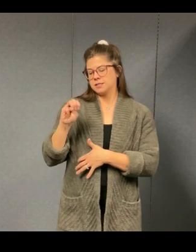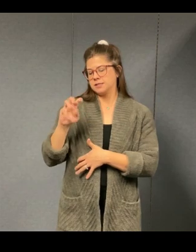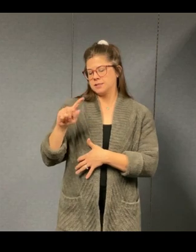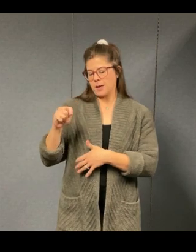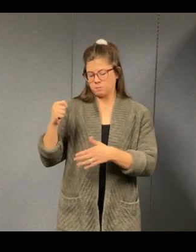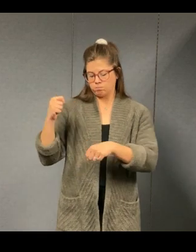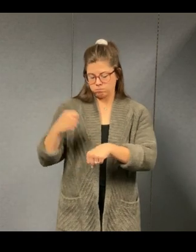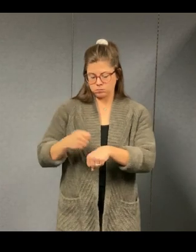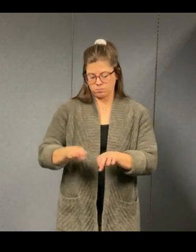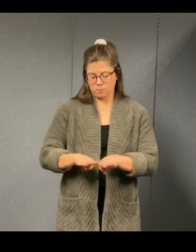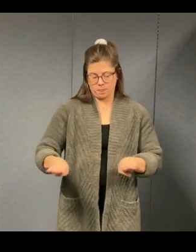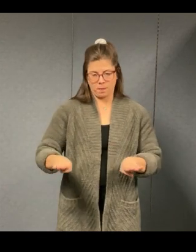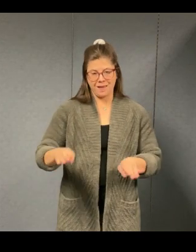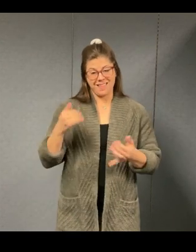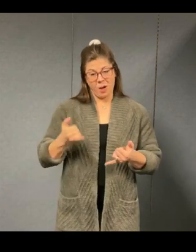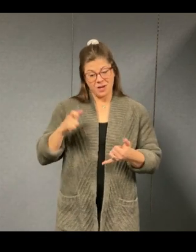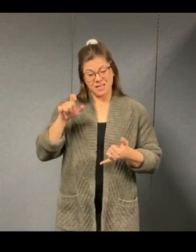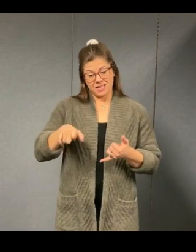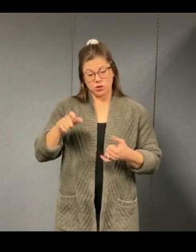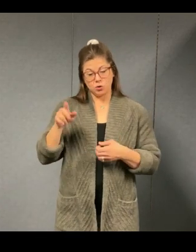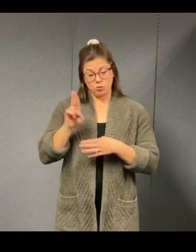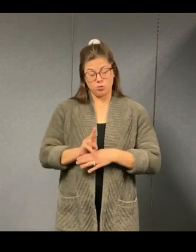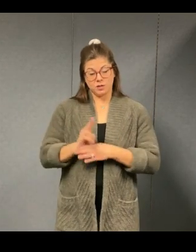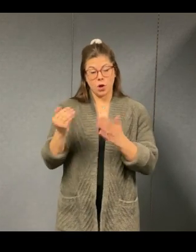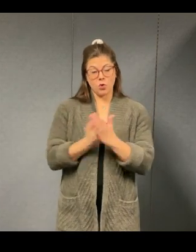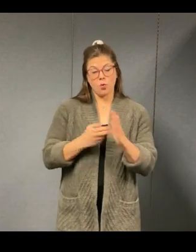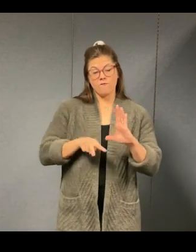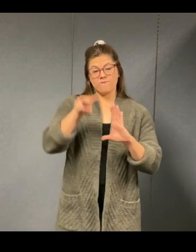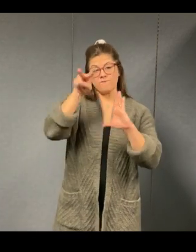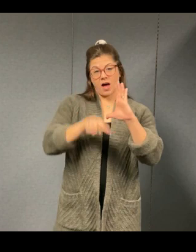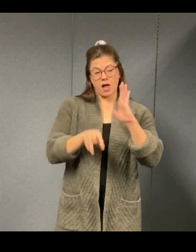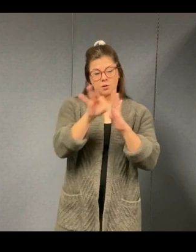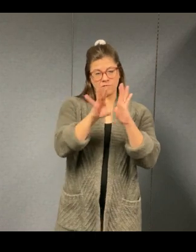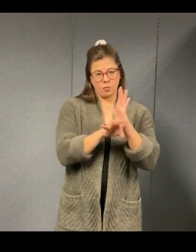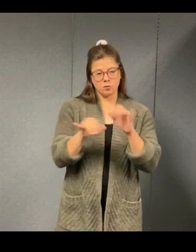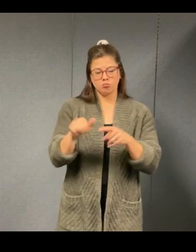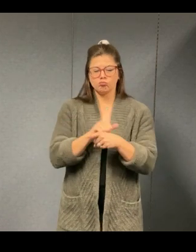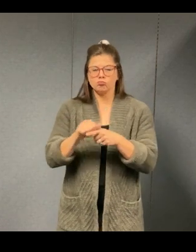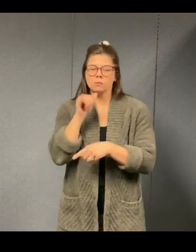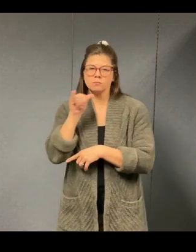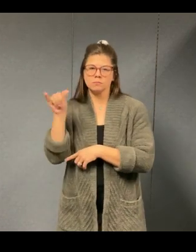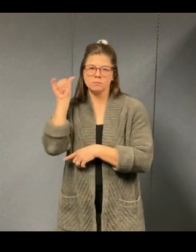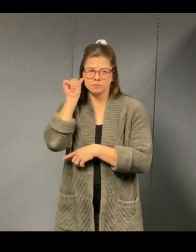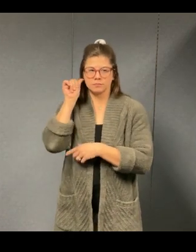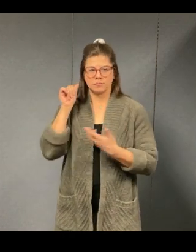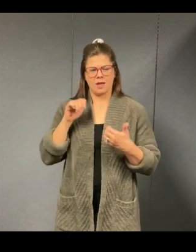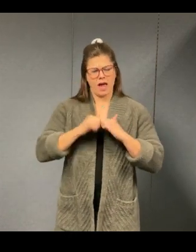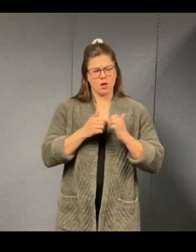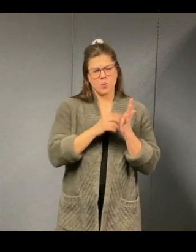that new volume formula we practiced yesterday. Now, how do we calculate